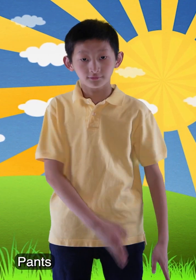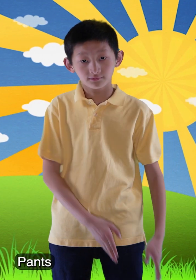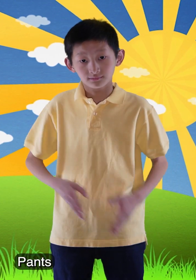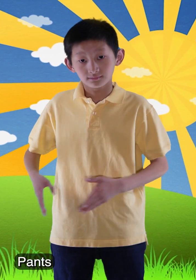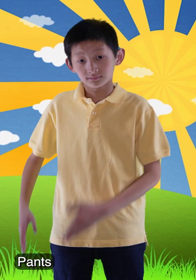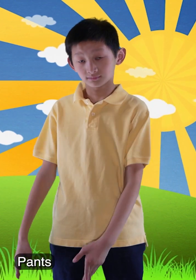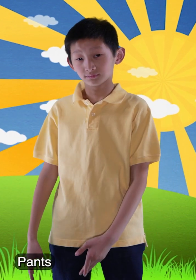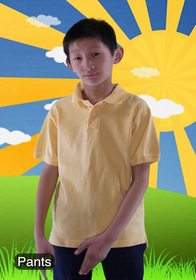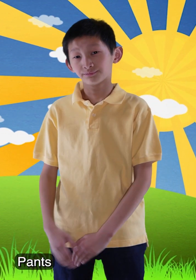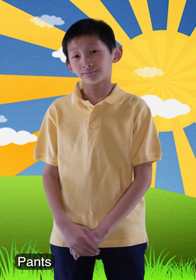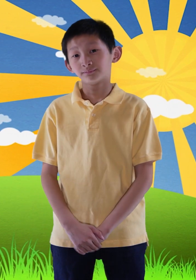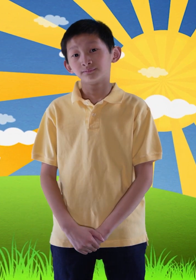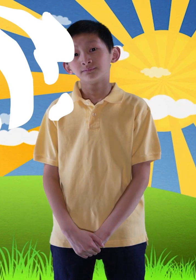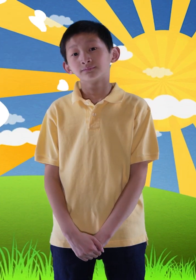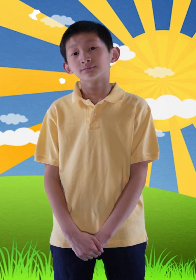Pants.